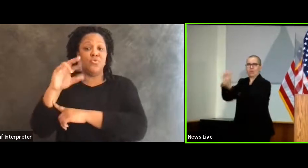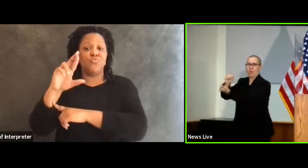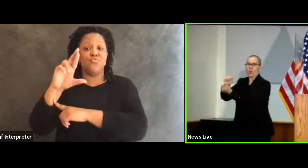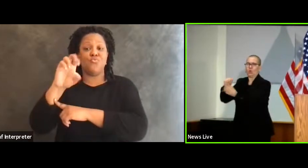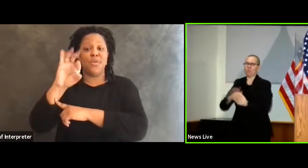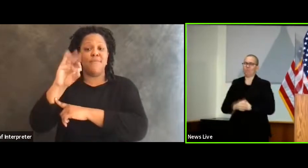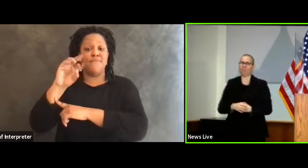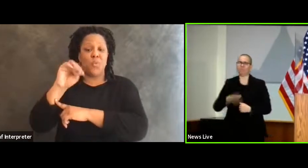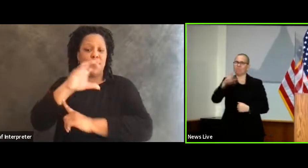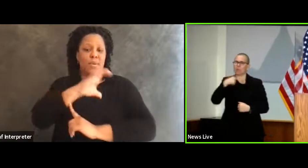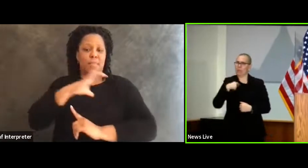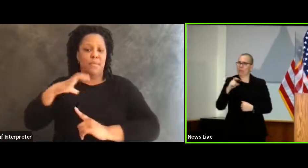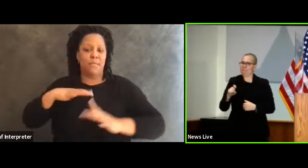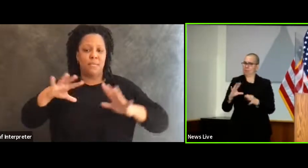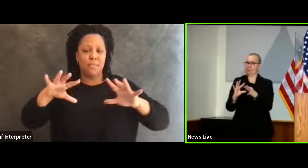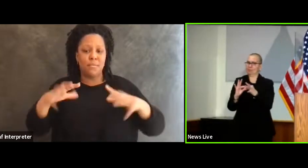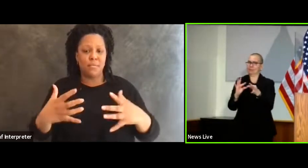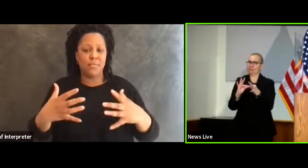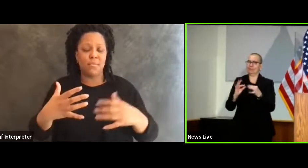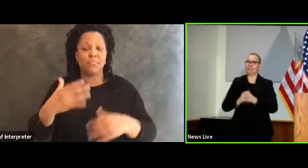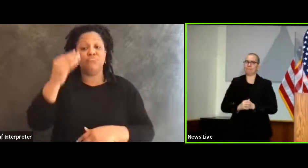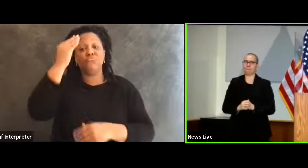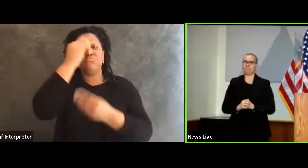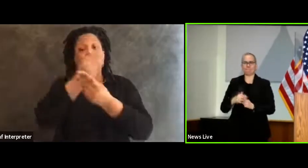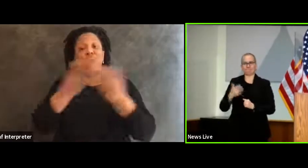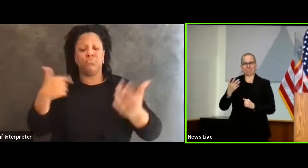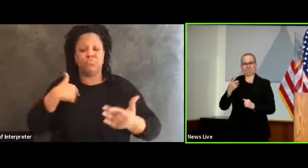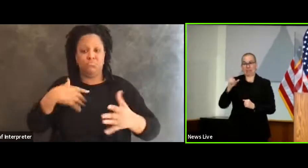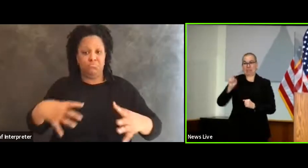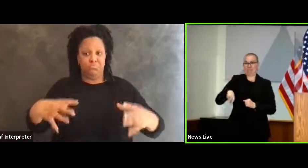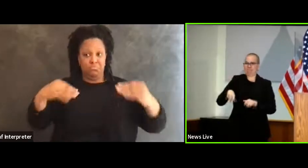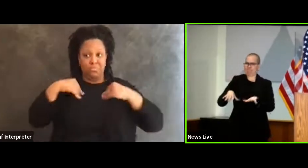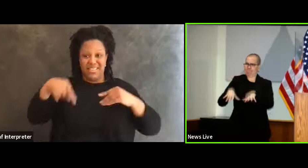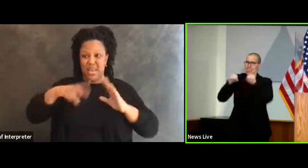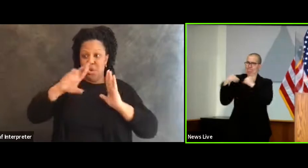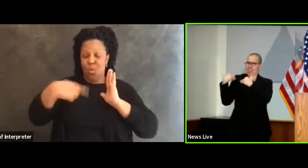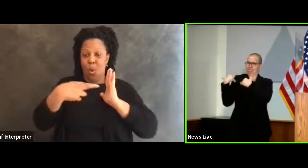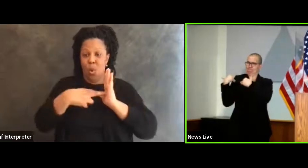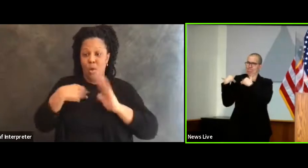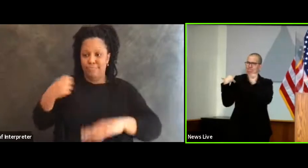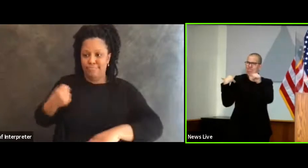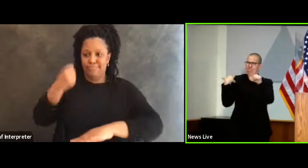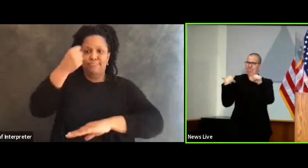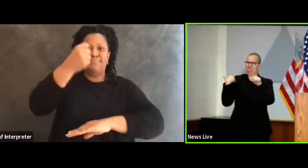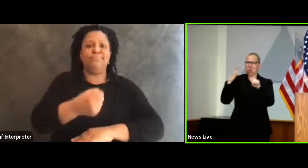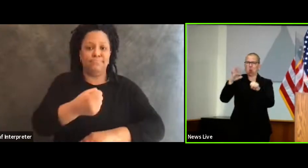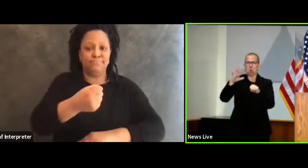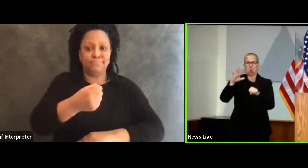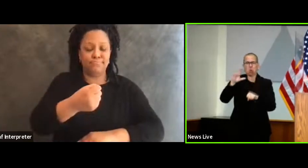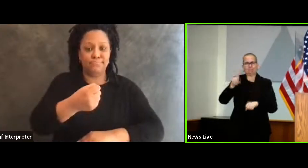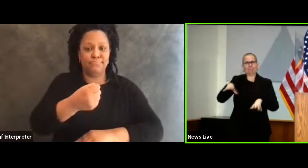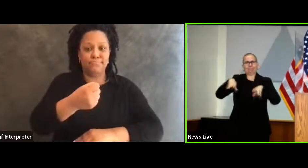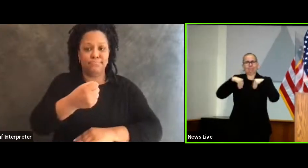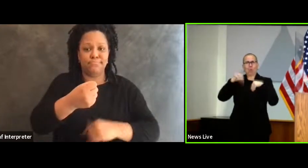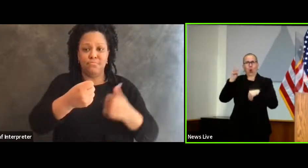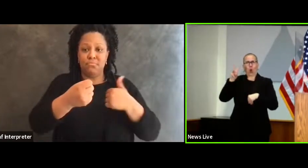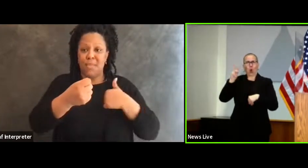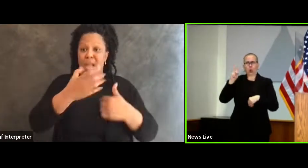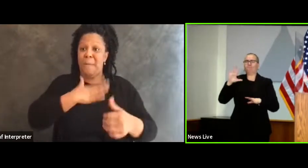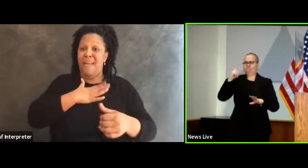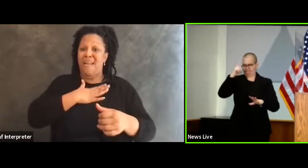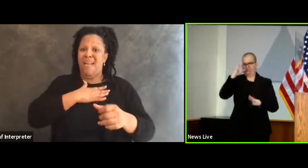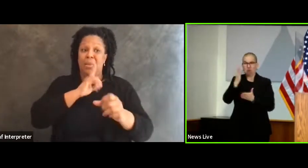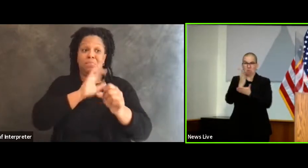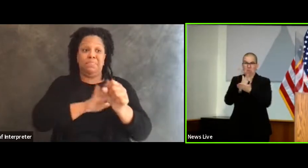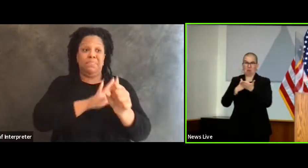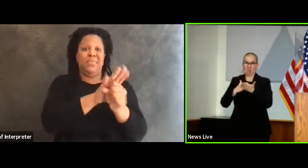when I accepted that assignment, it was very much under the commitment on the part of our speaker, myself,